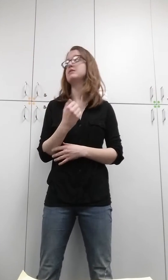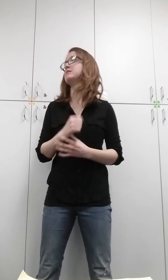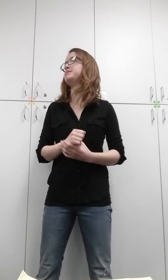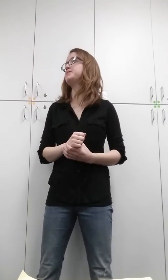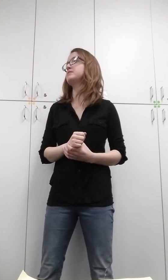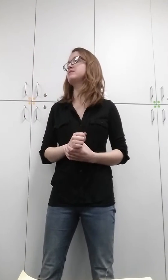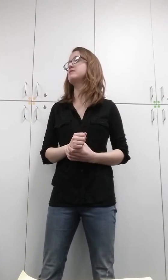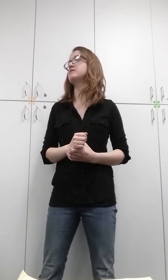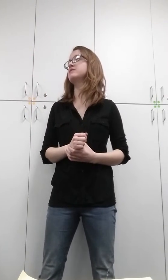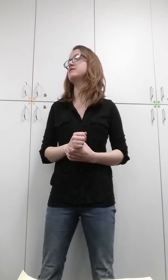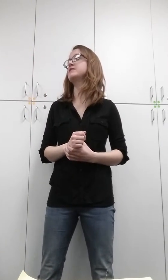you see